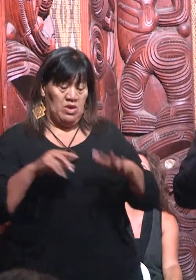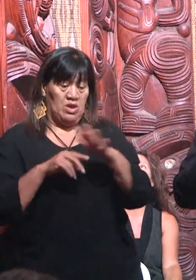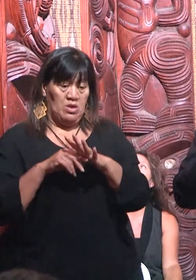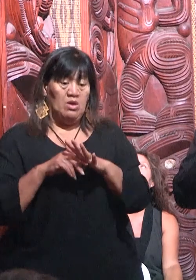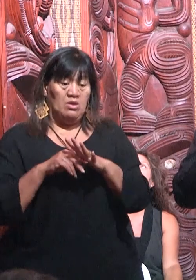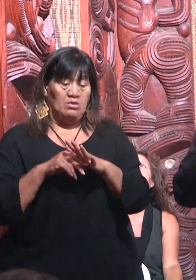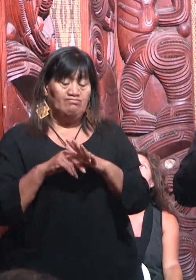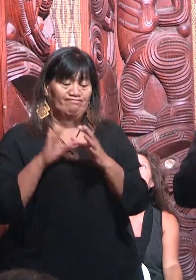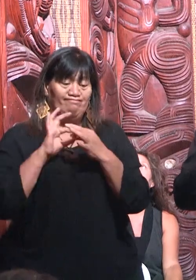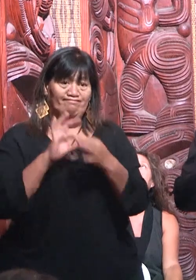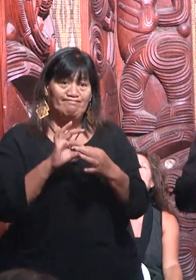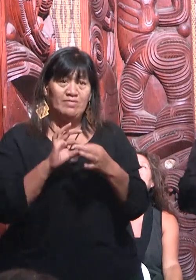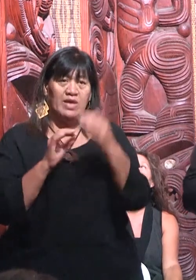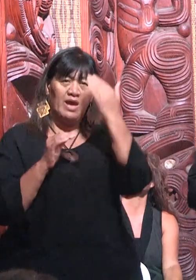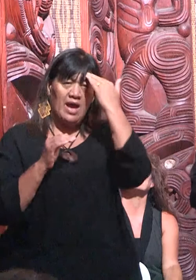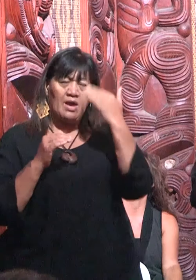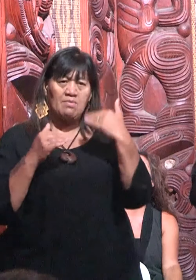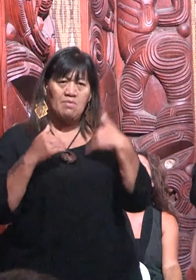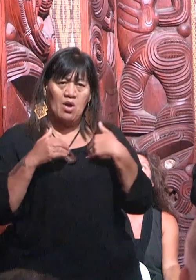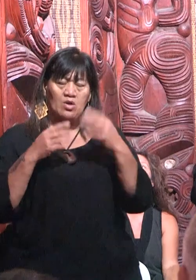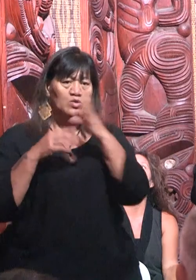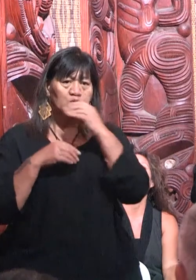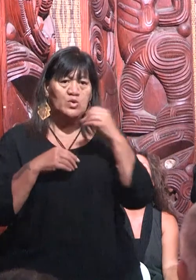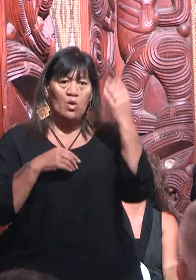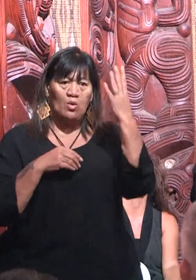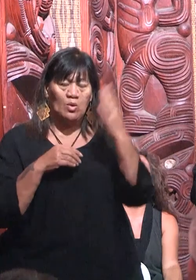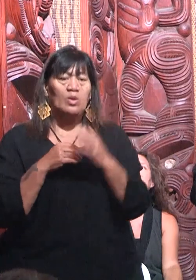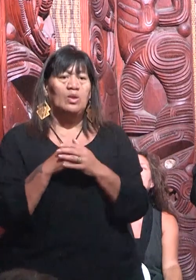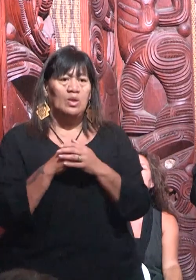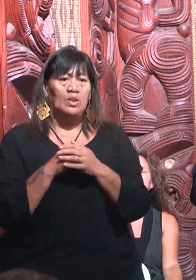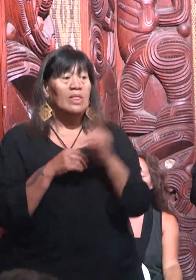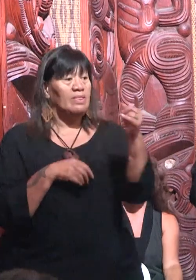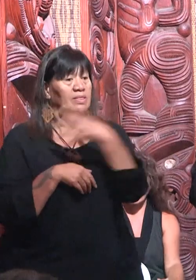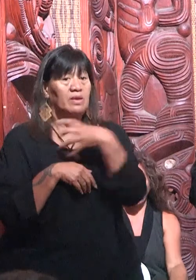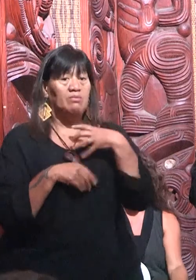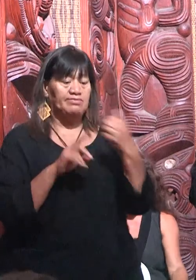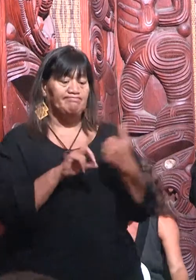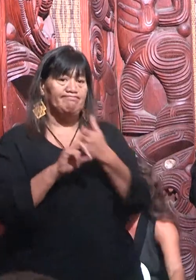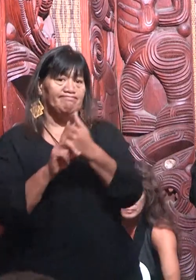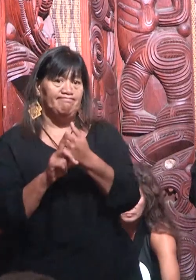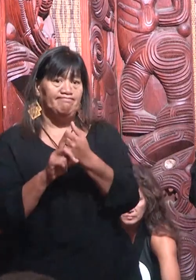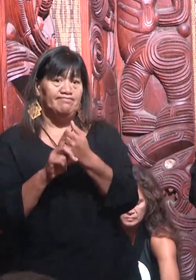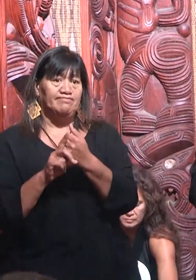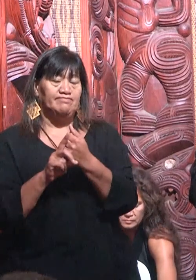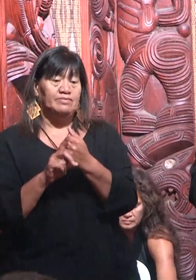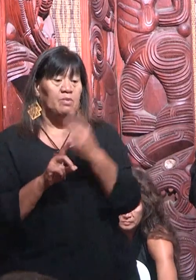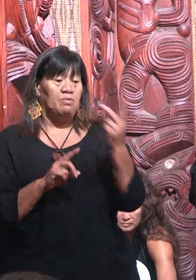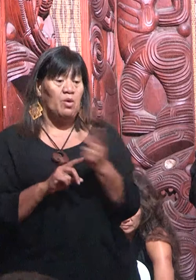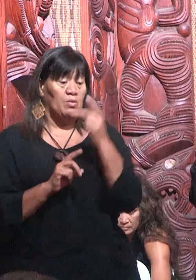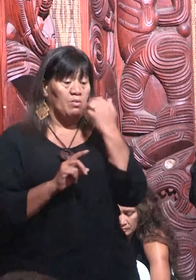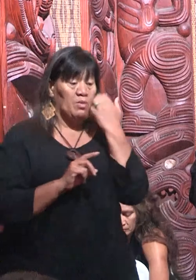the heart and the mind, the soul, and the government is the support and the two